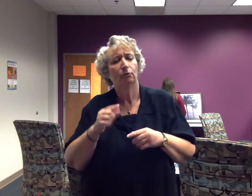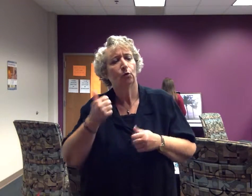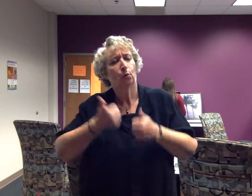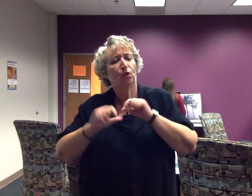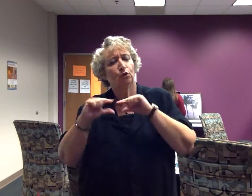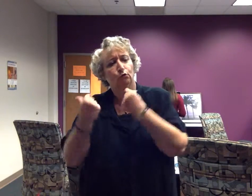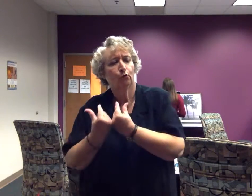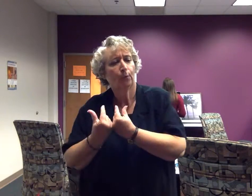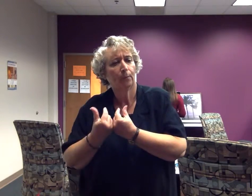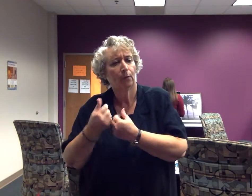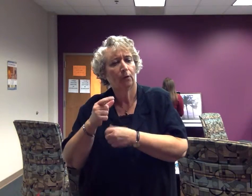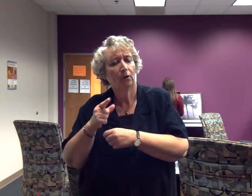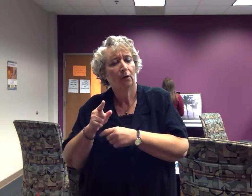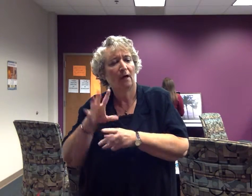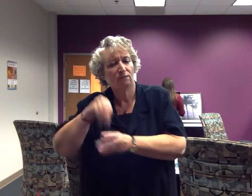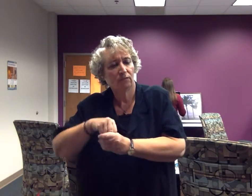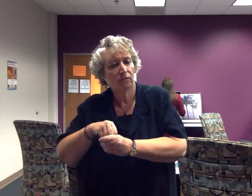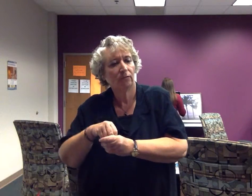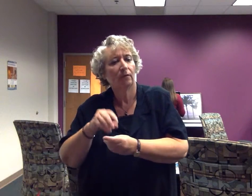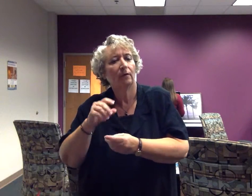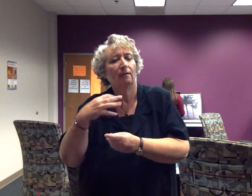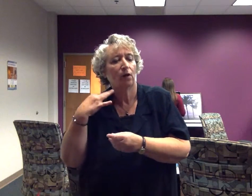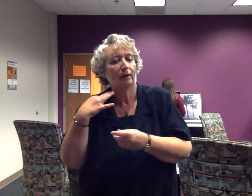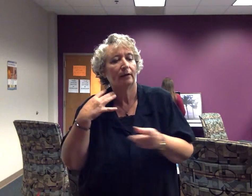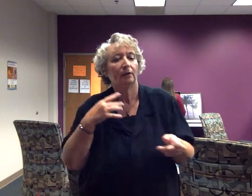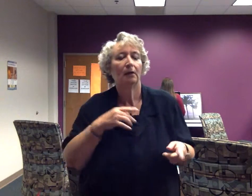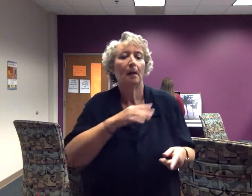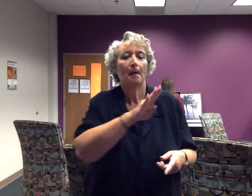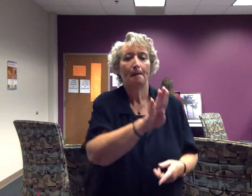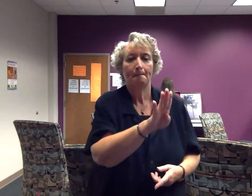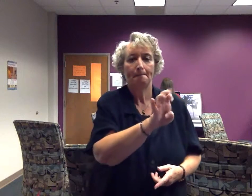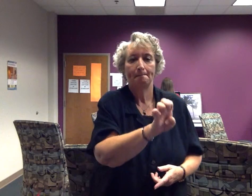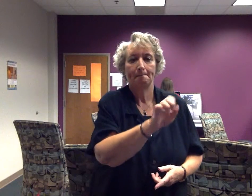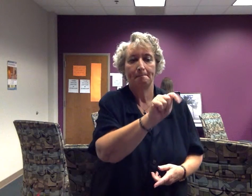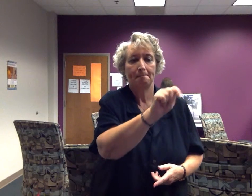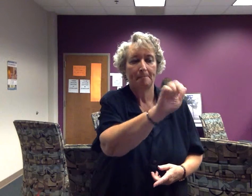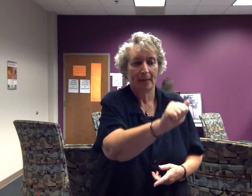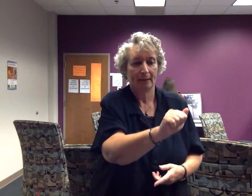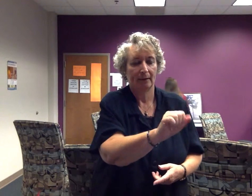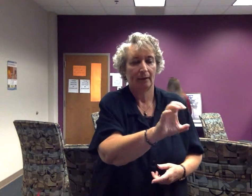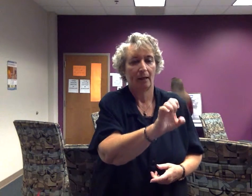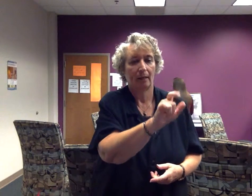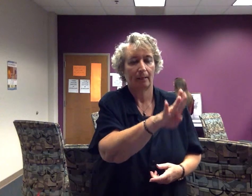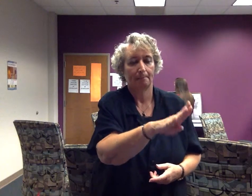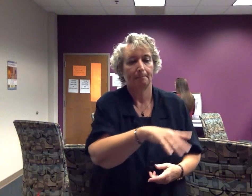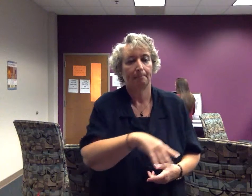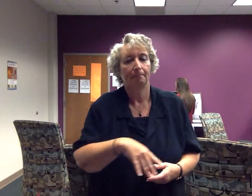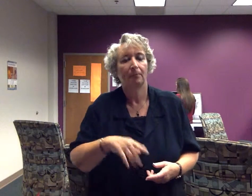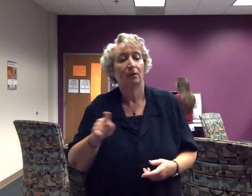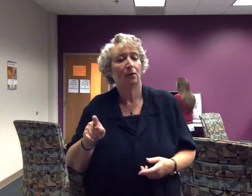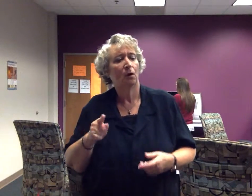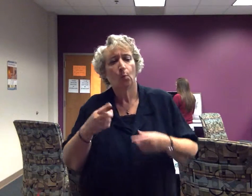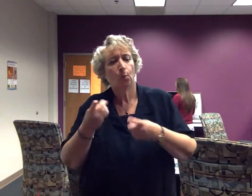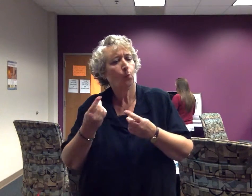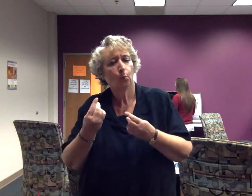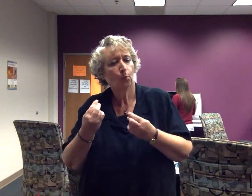doing? We usually play learning games or computer games, just reading and stuff. Why that